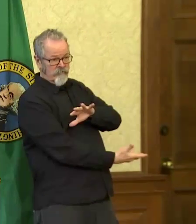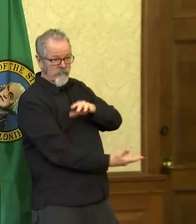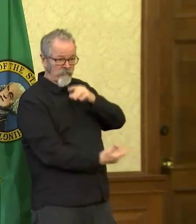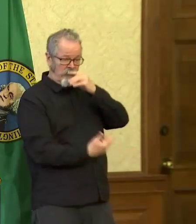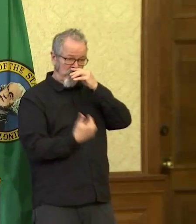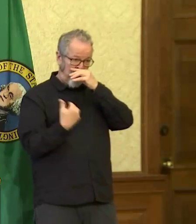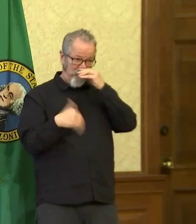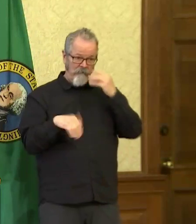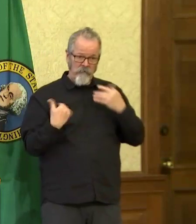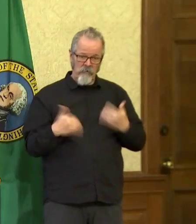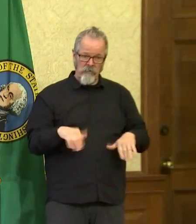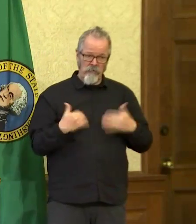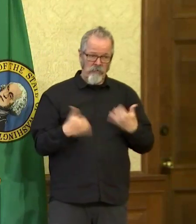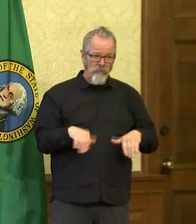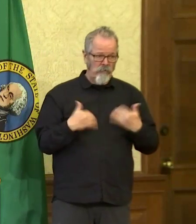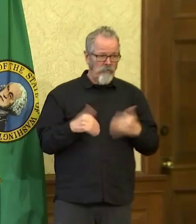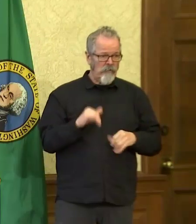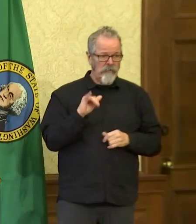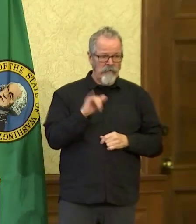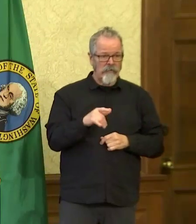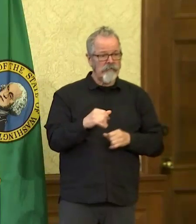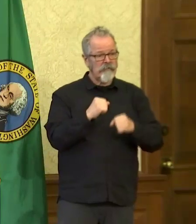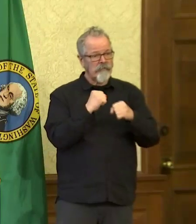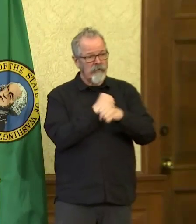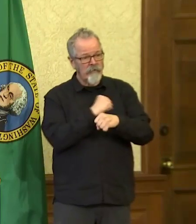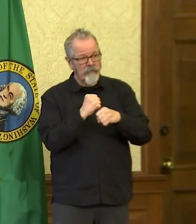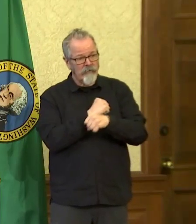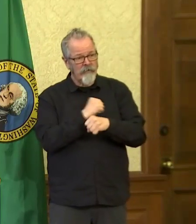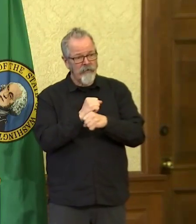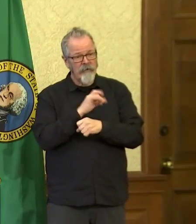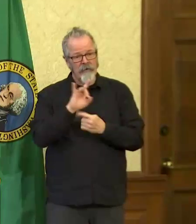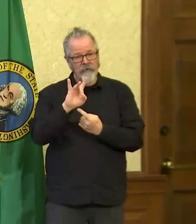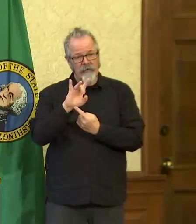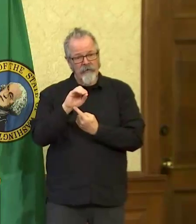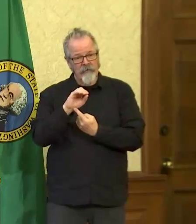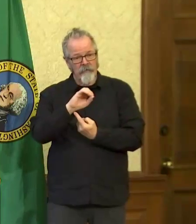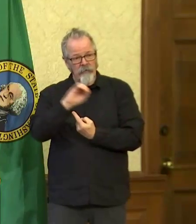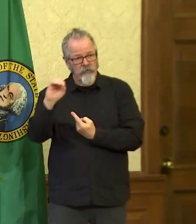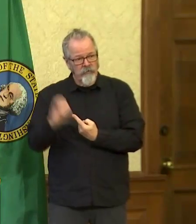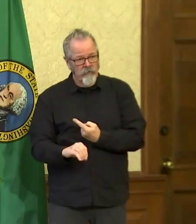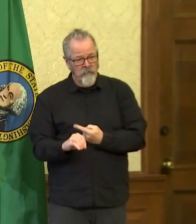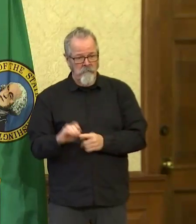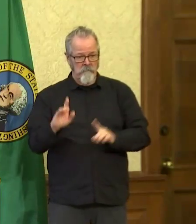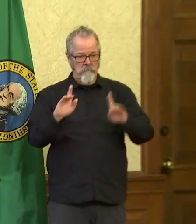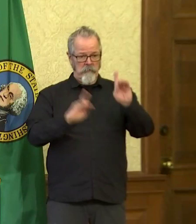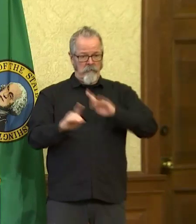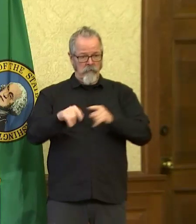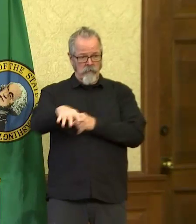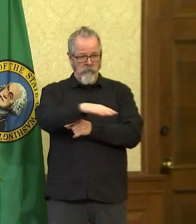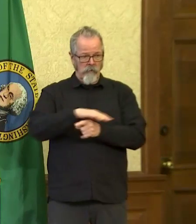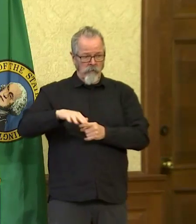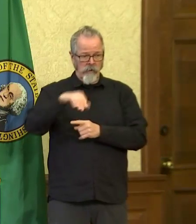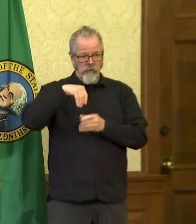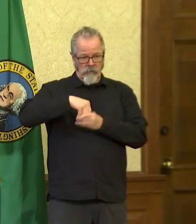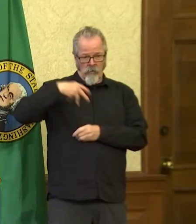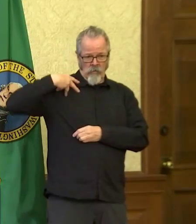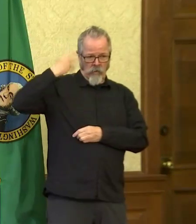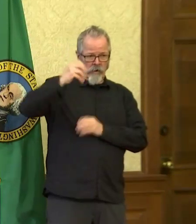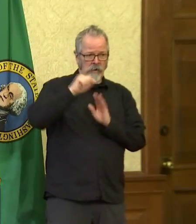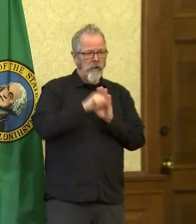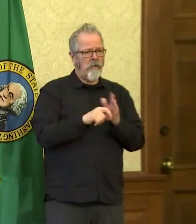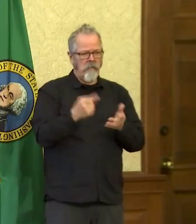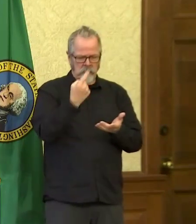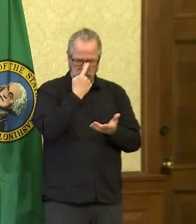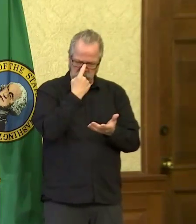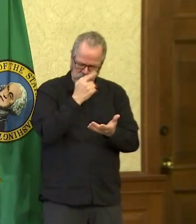so unified around something. And certainly that's the same case in Washington, as both our own observations and this